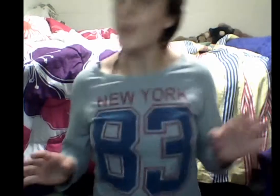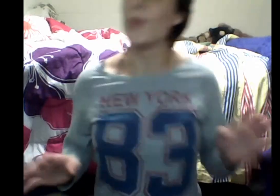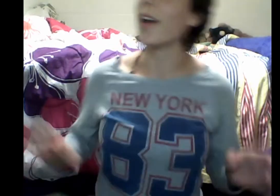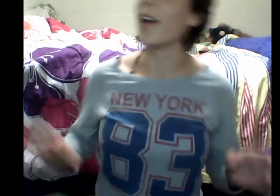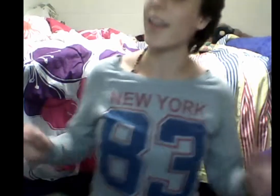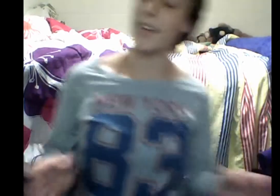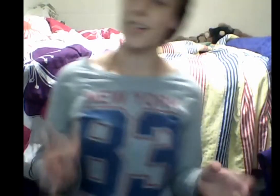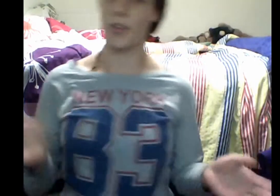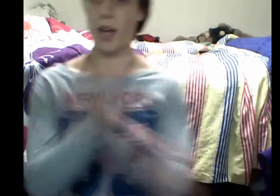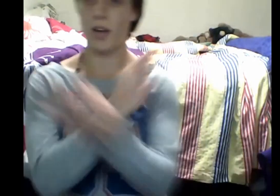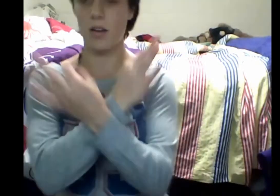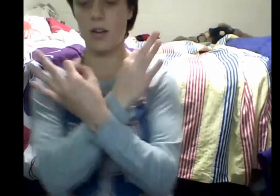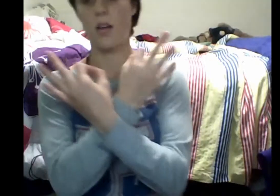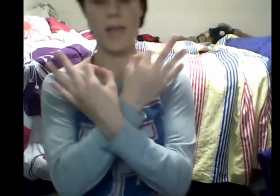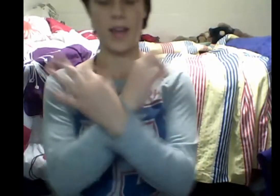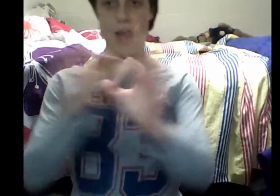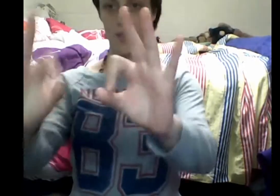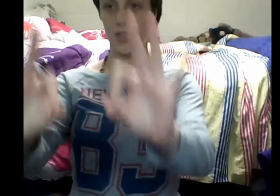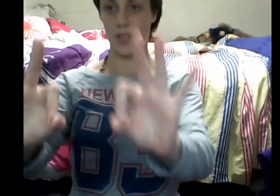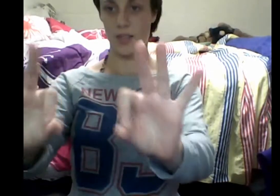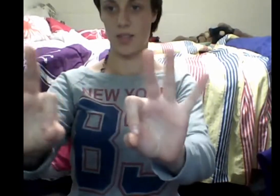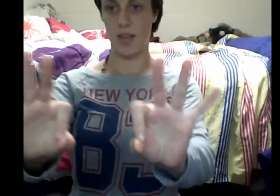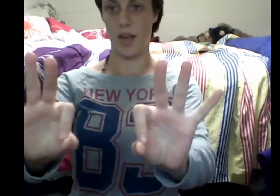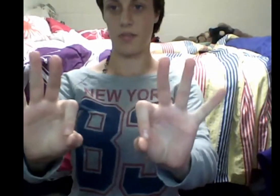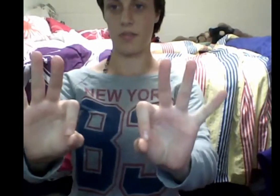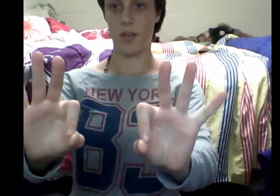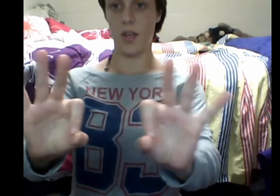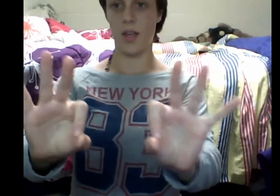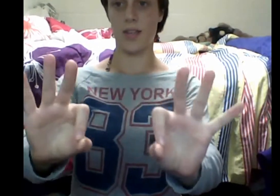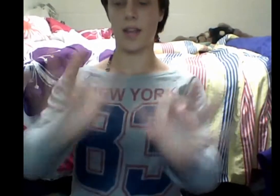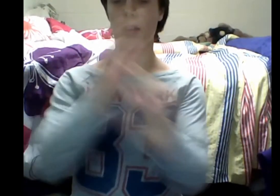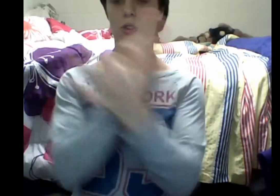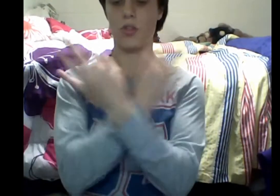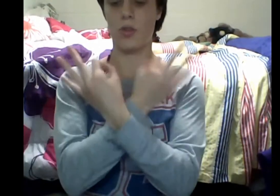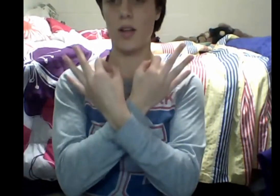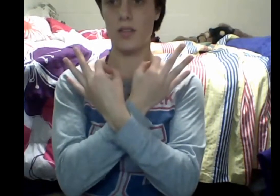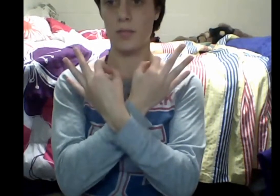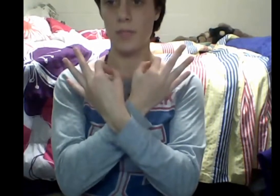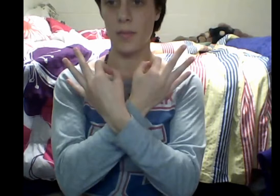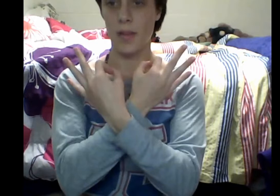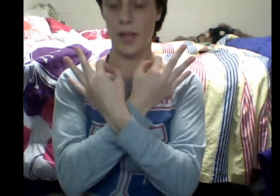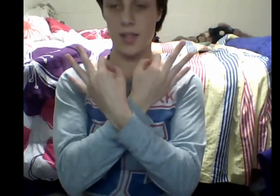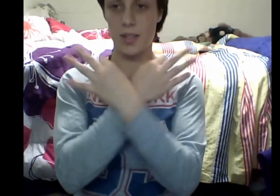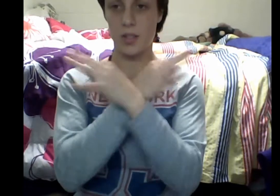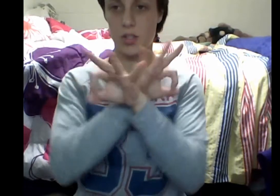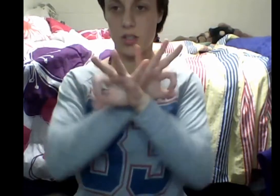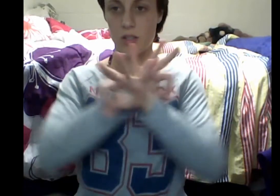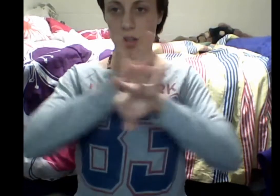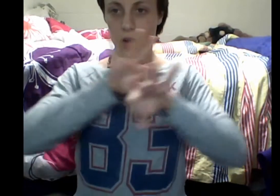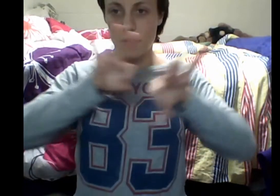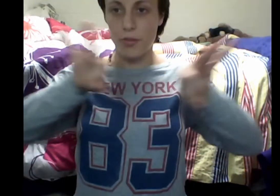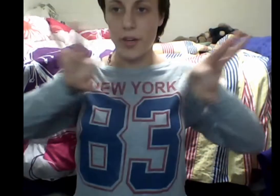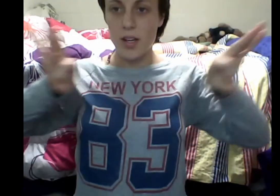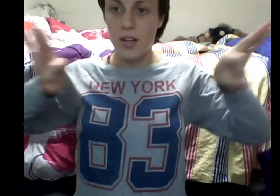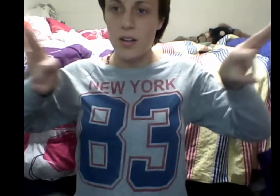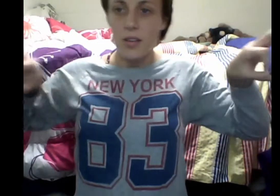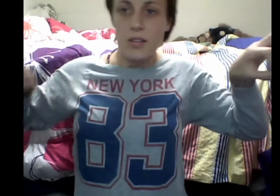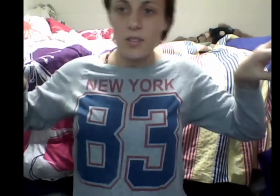cool. I like it. So you kind of make F's. This is an F in sign language, and you cross them like this, and then you just freedom,